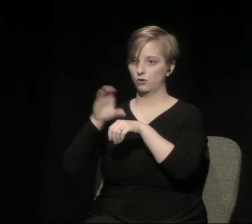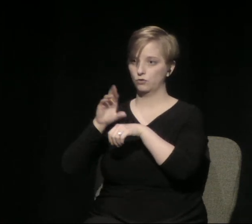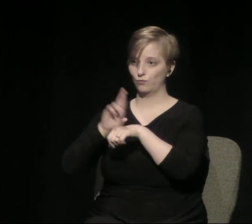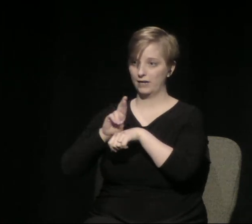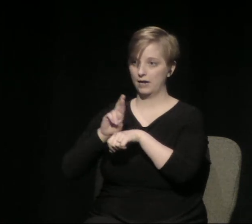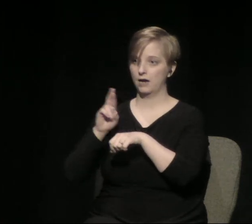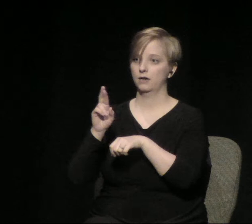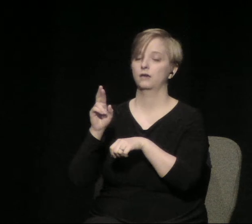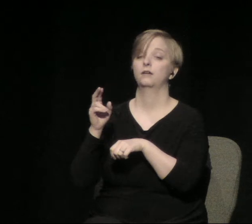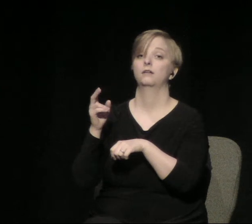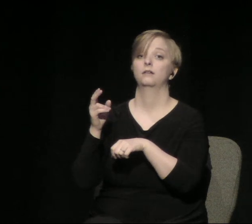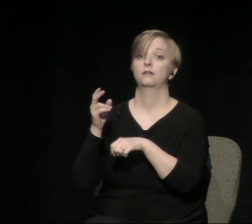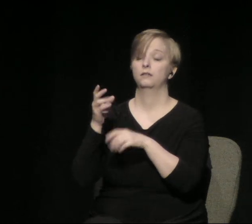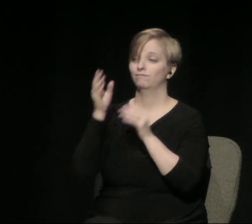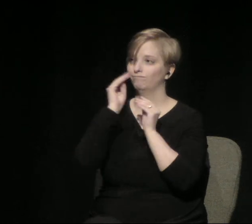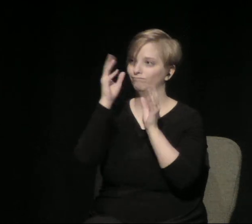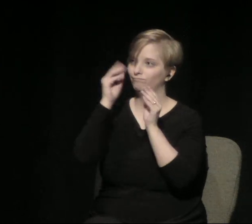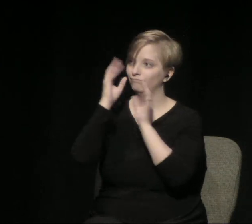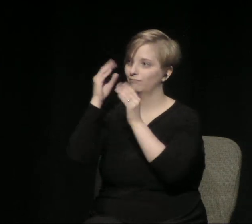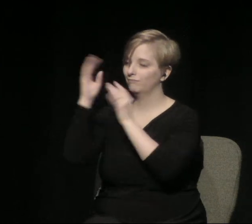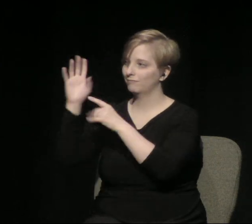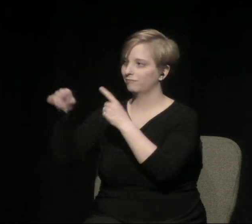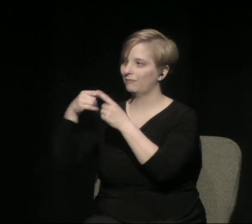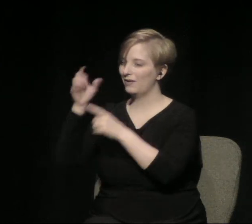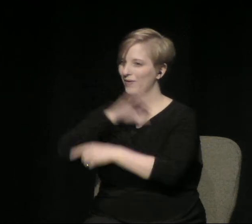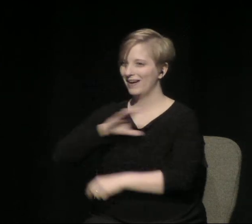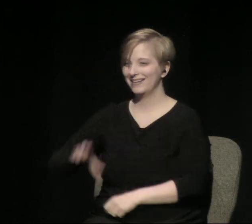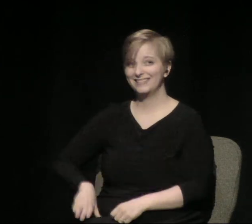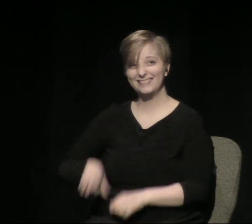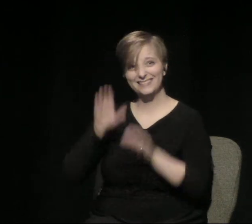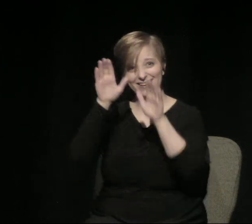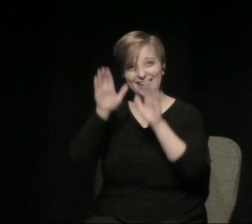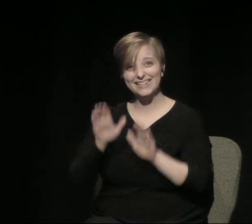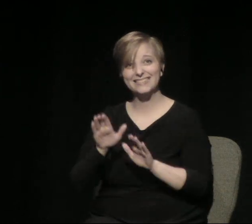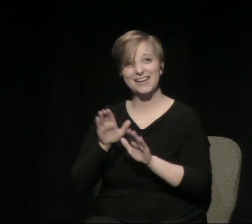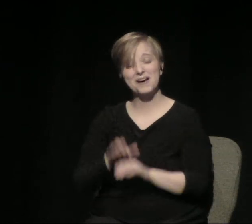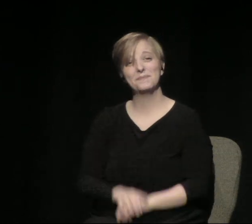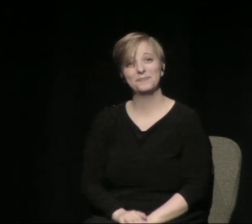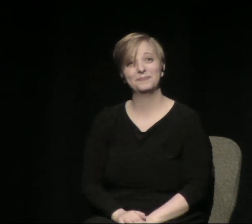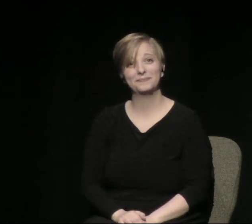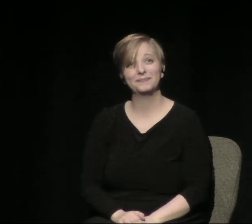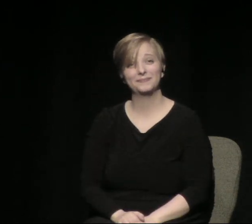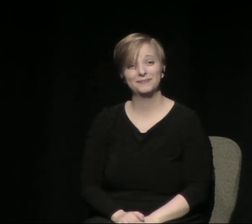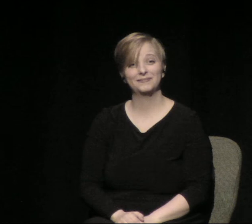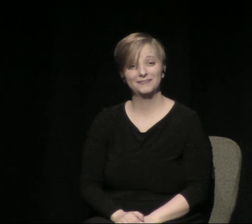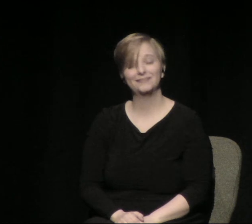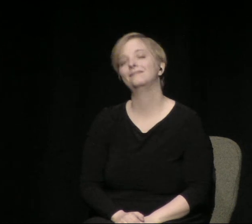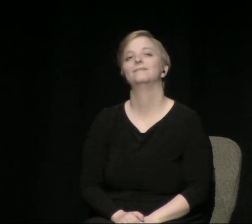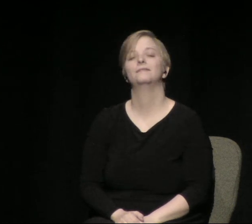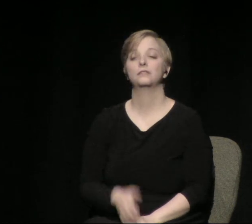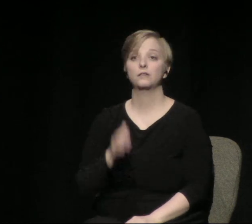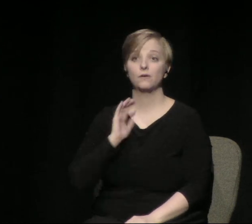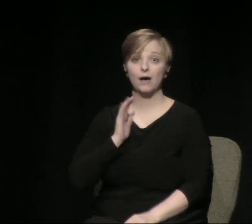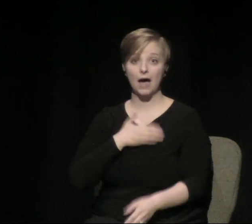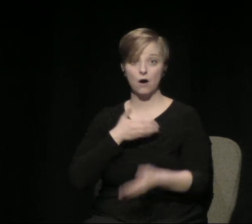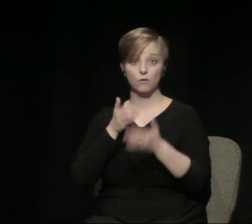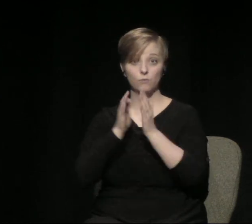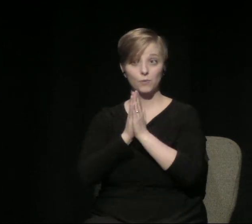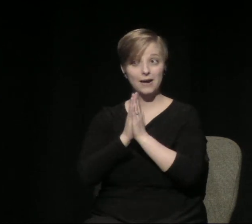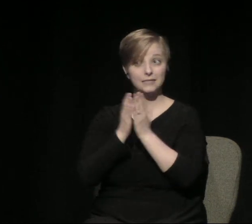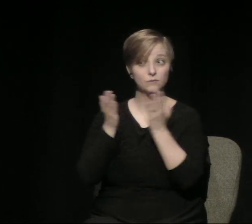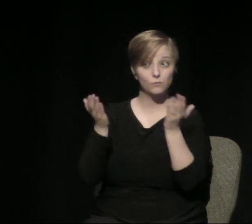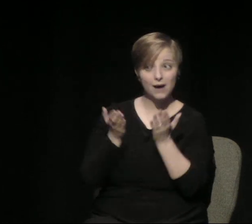tell others about Christ. So I know, isn't that awesome? So great. So our request to you